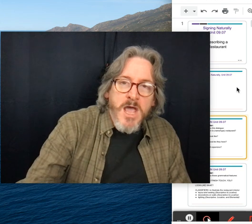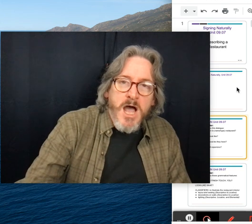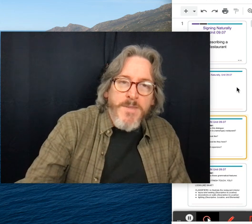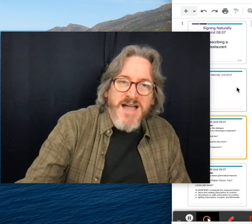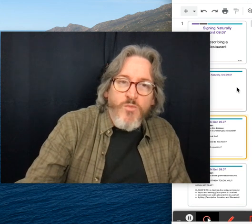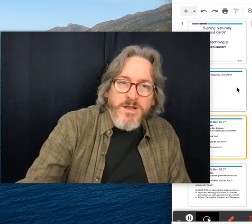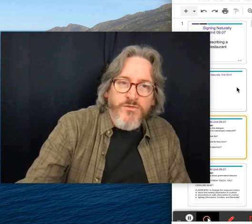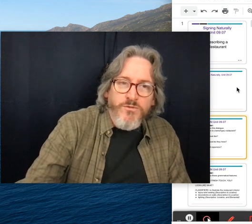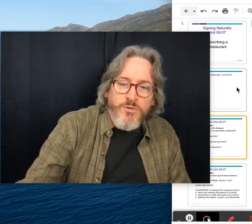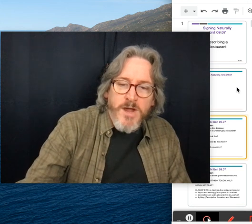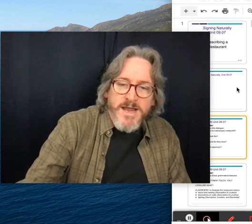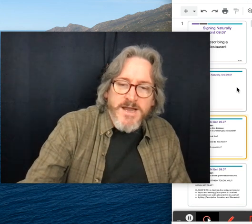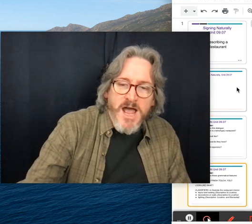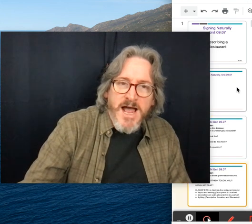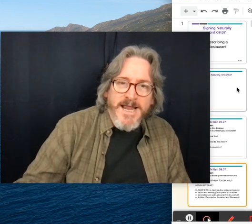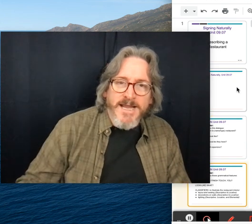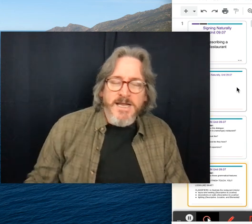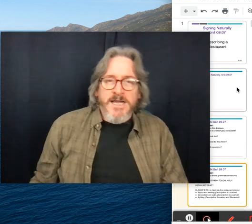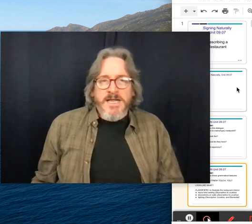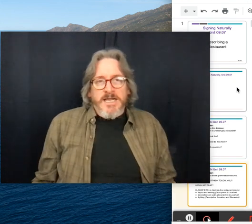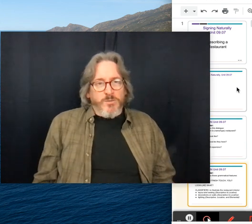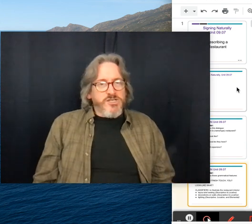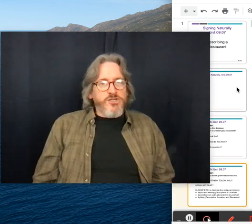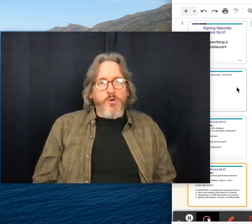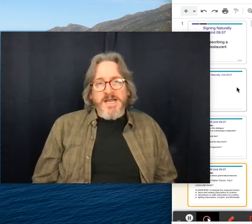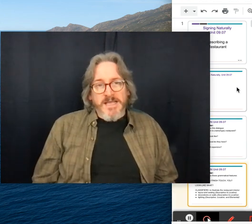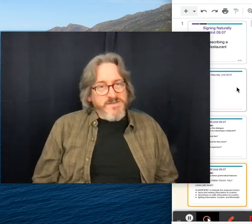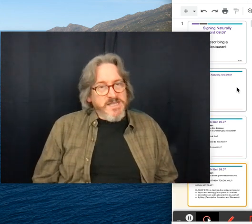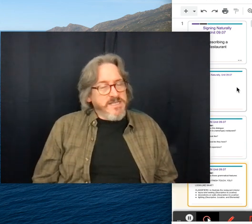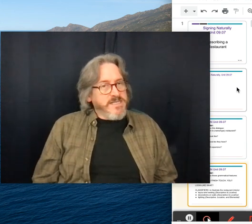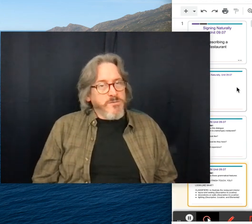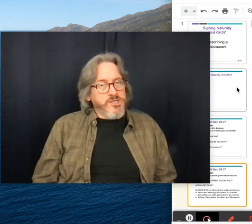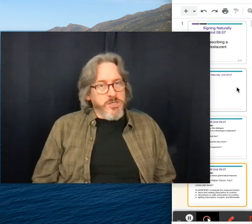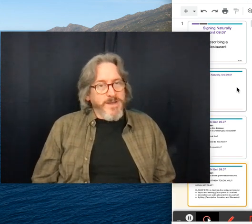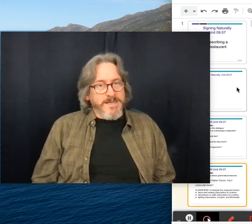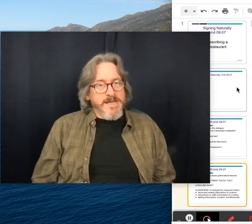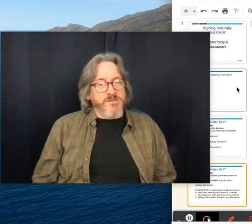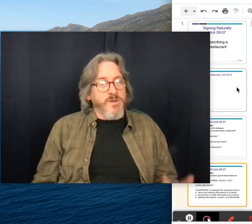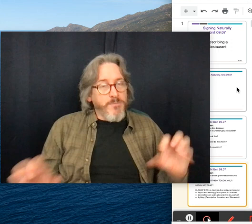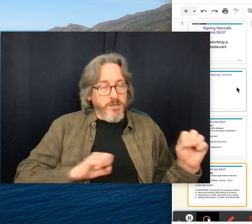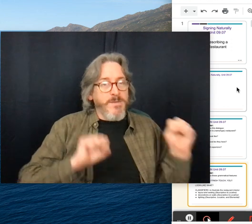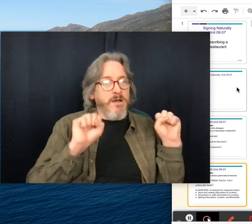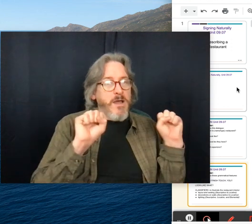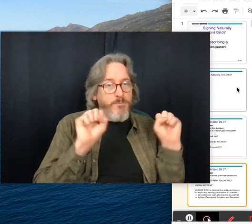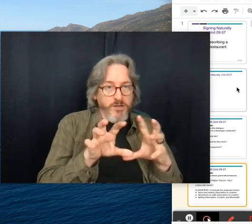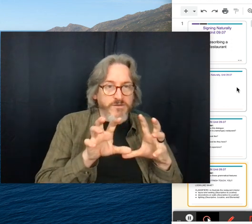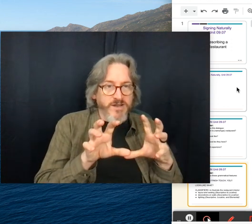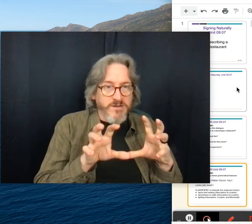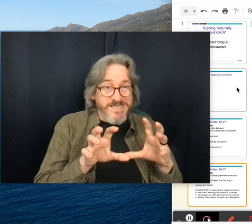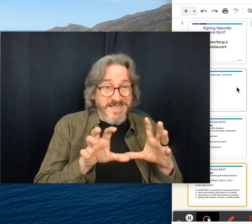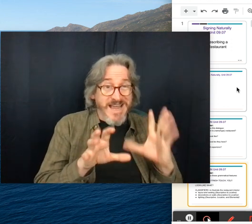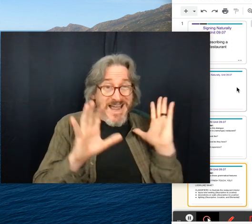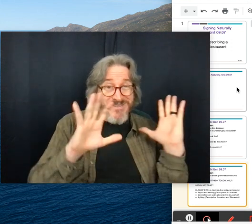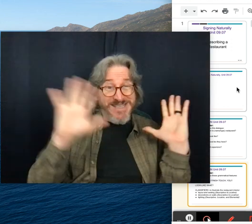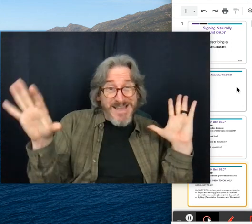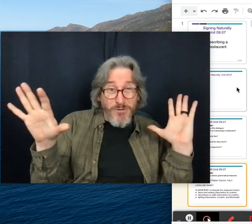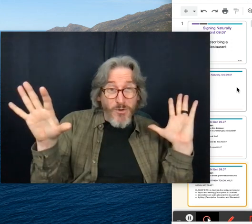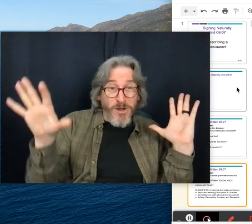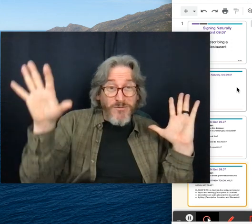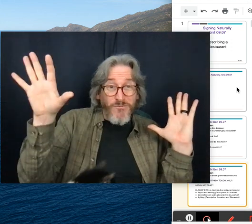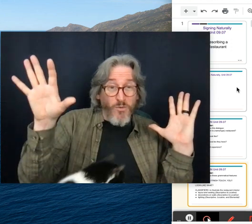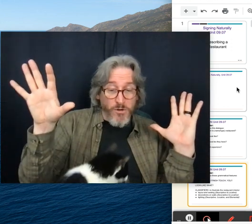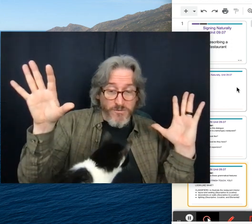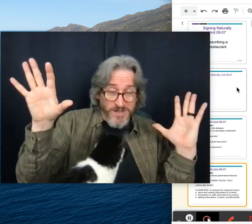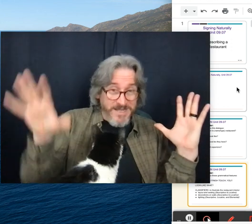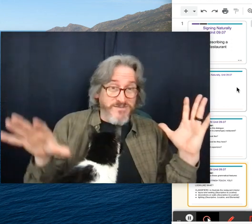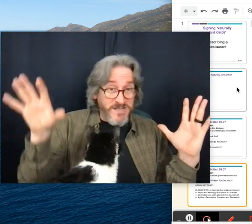Okay, I've went through and there were so many GIFs in this that it was slowing it down. So I pull them out, I put the videos in, I have a separate